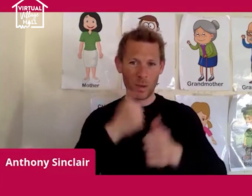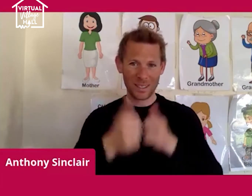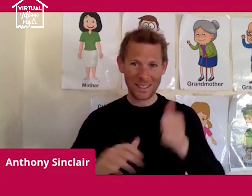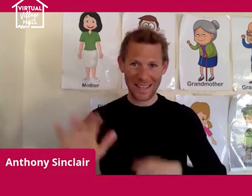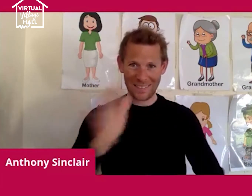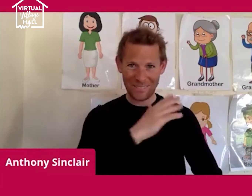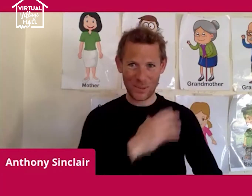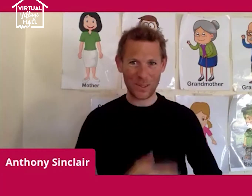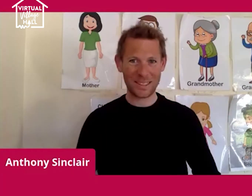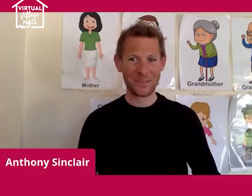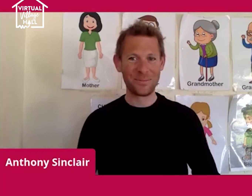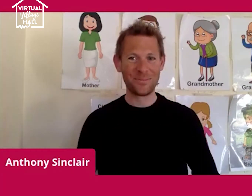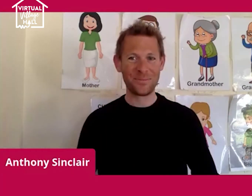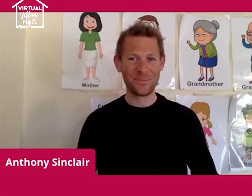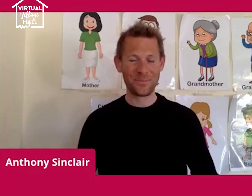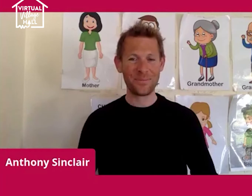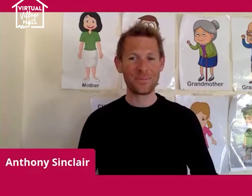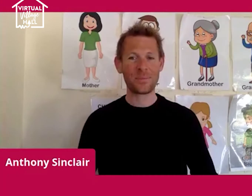Great. Well done. Well done, everyone.